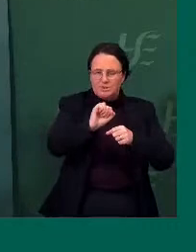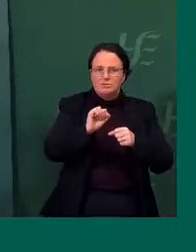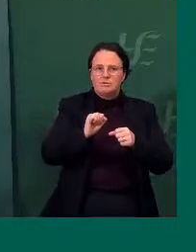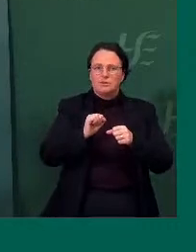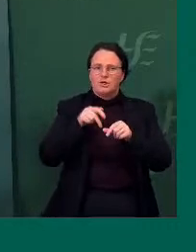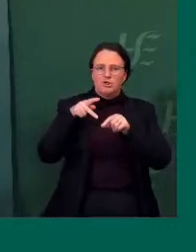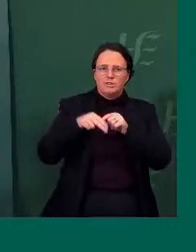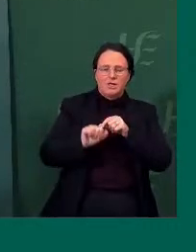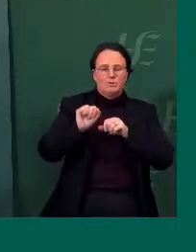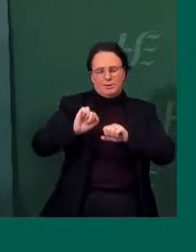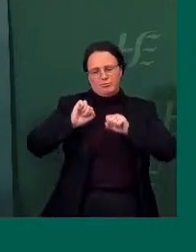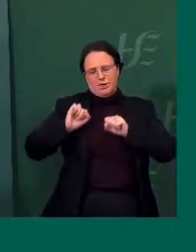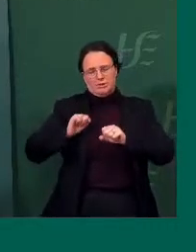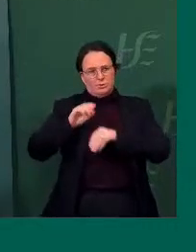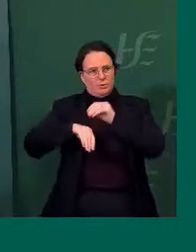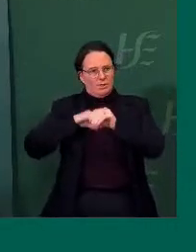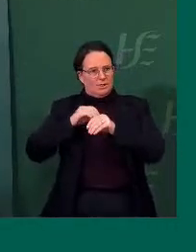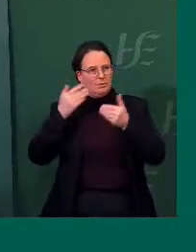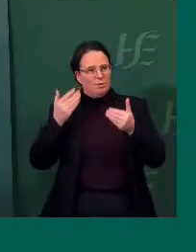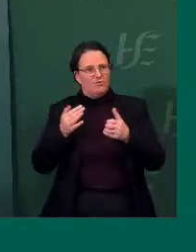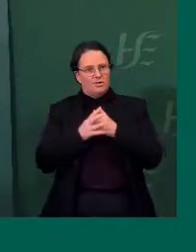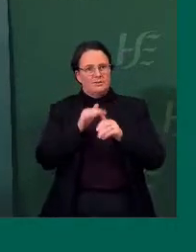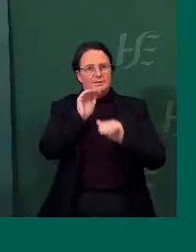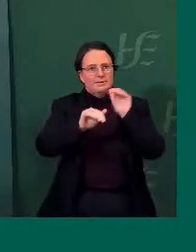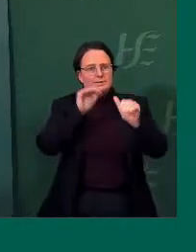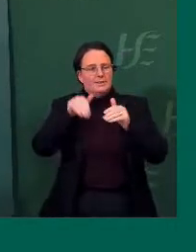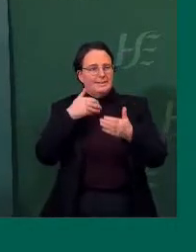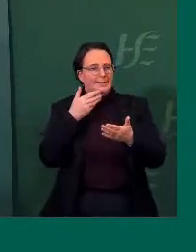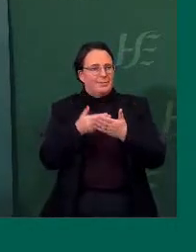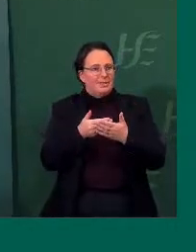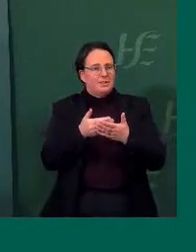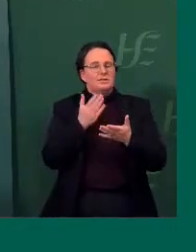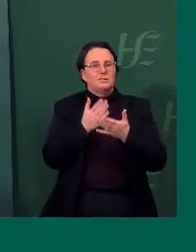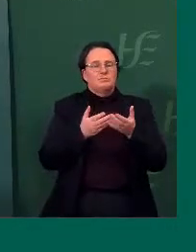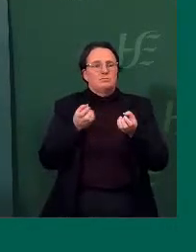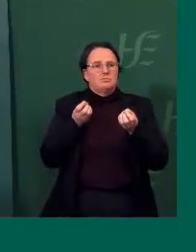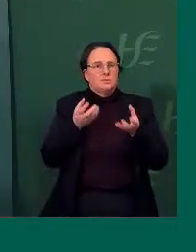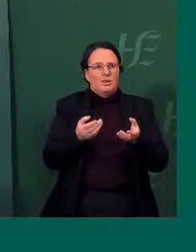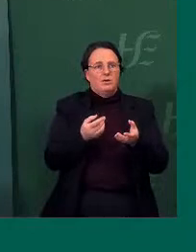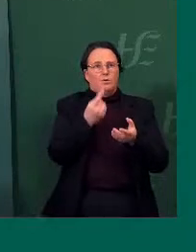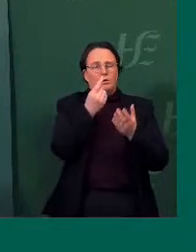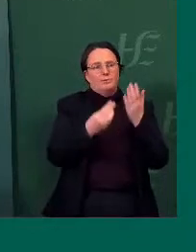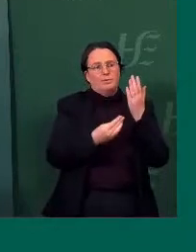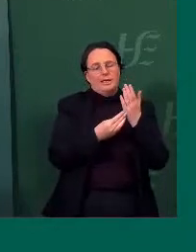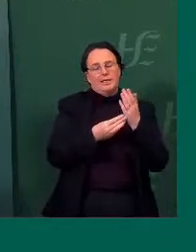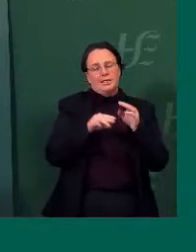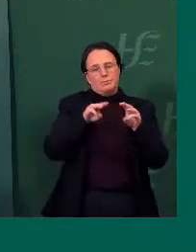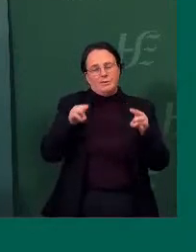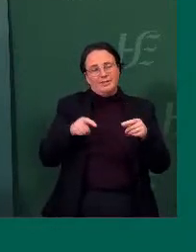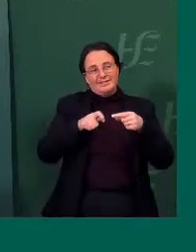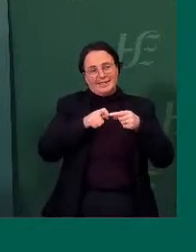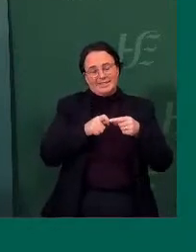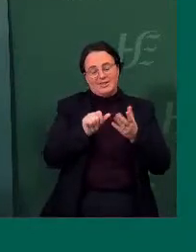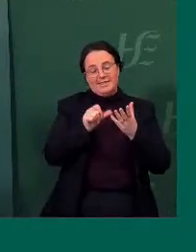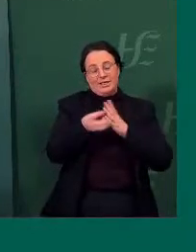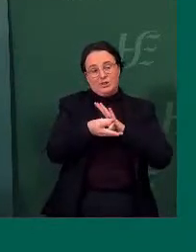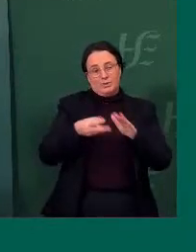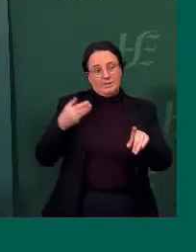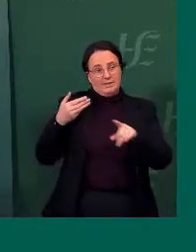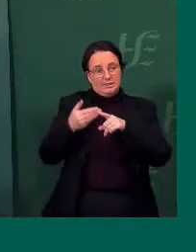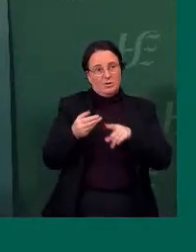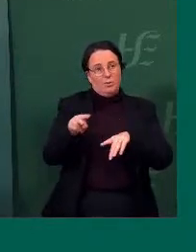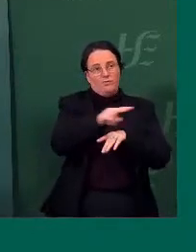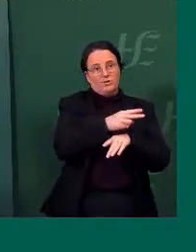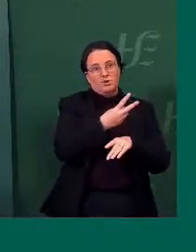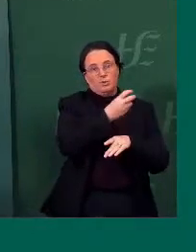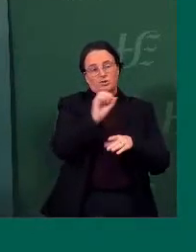that we're aware of at the moment in terms of demand. And just again, some of the headlines: 1 million people tested in the last 6 weeks, over 200,000